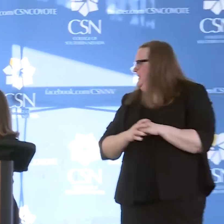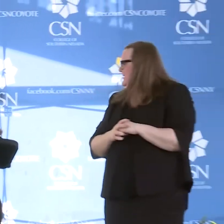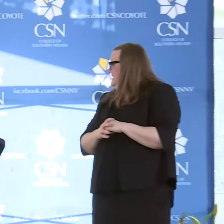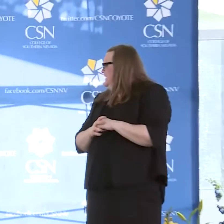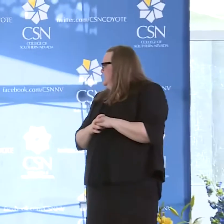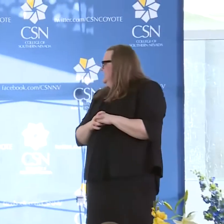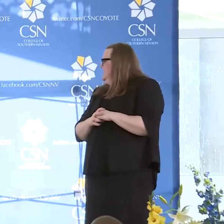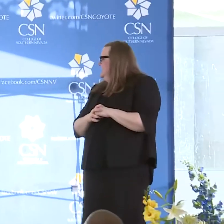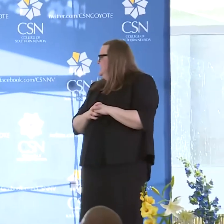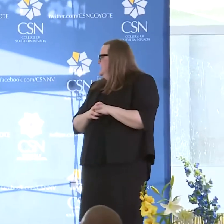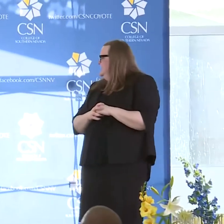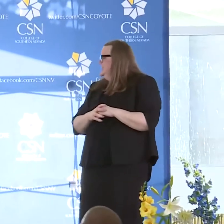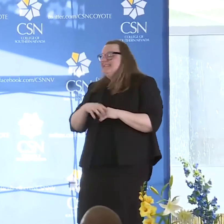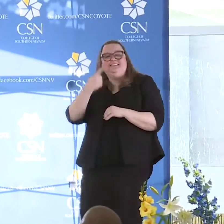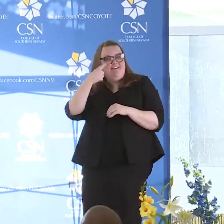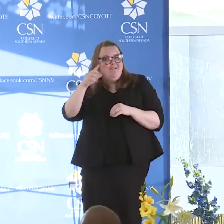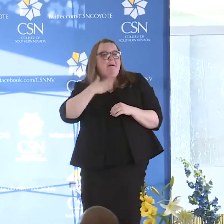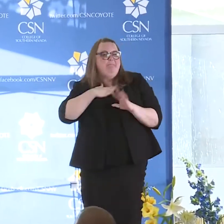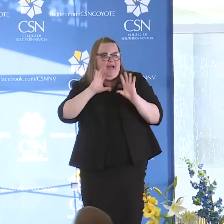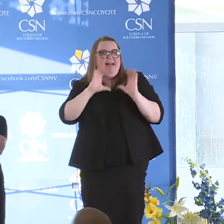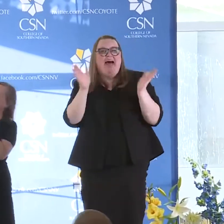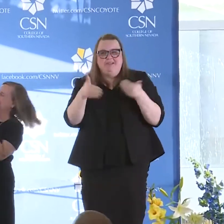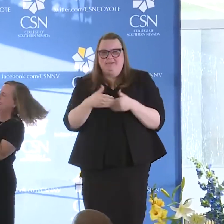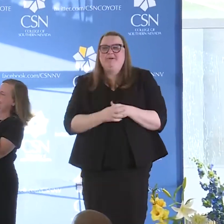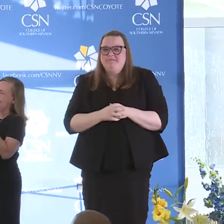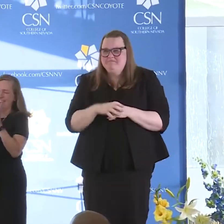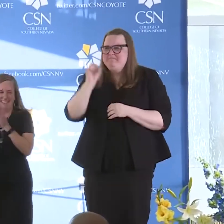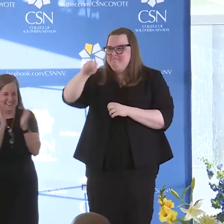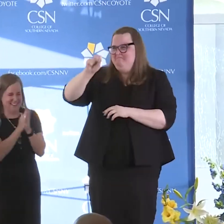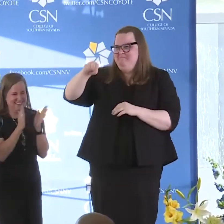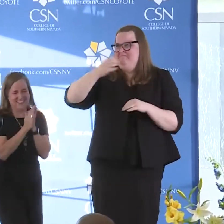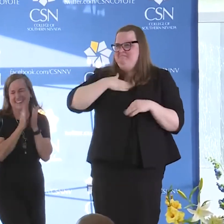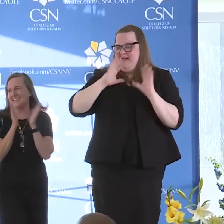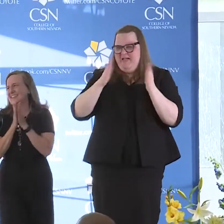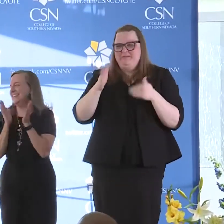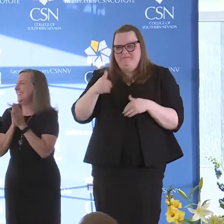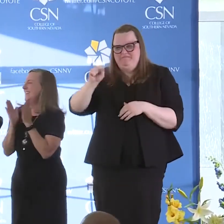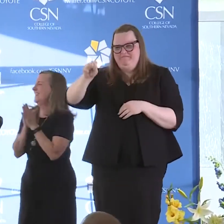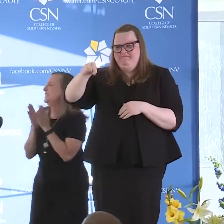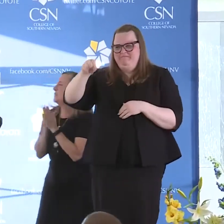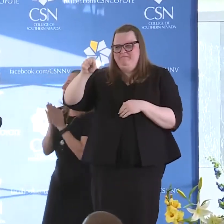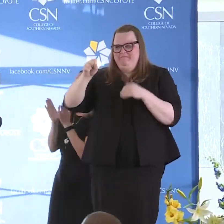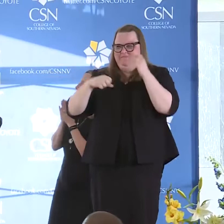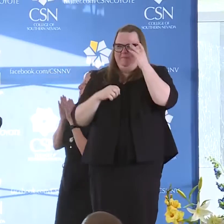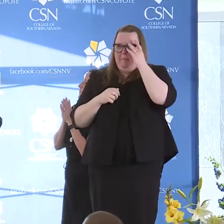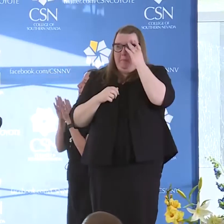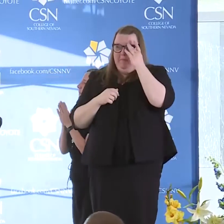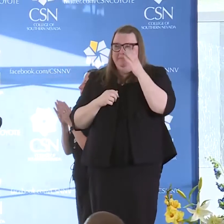It was. Congratulations. This is for my classroom, that's right. Thank you. Now I can.